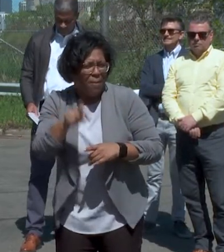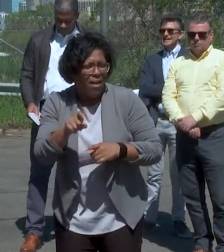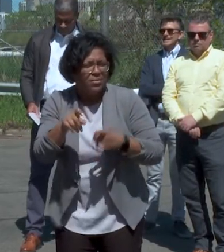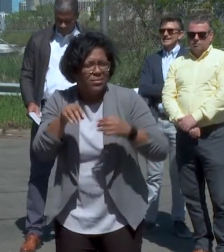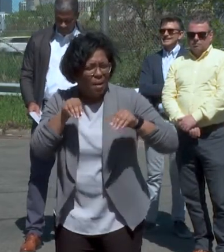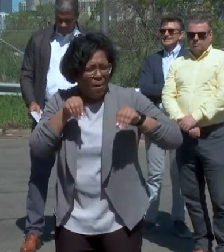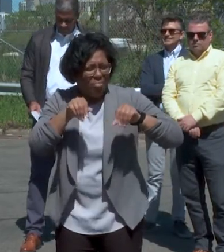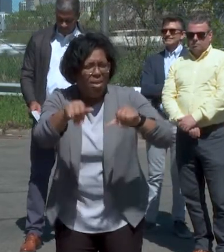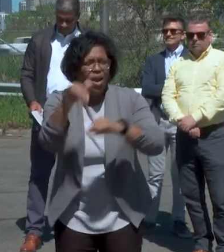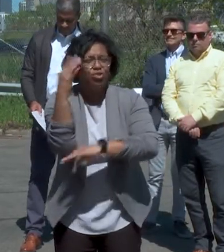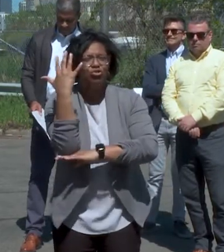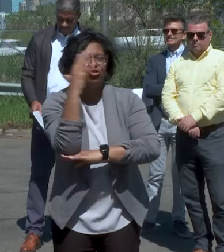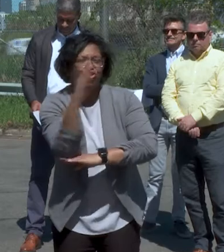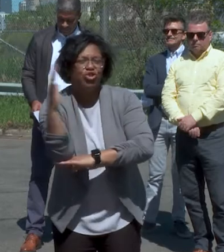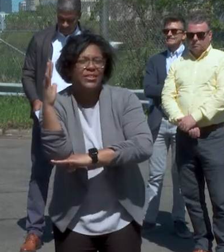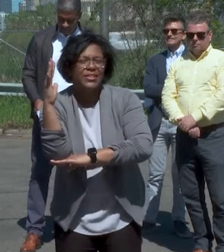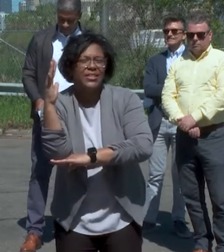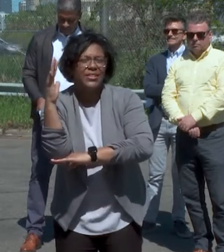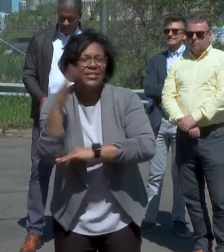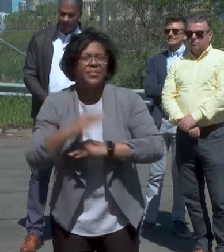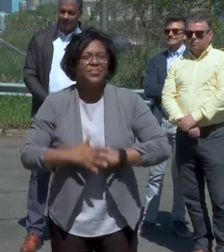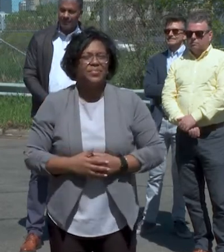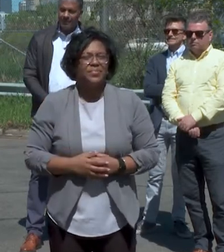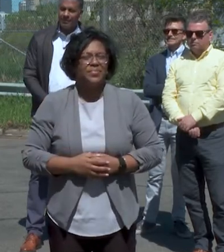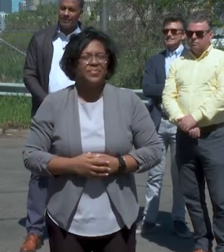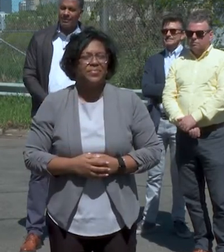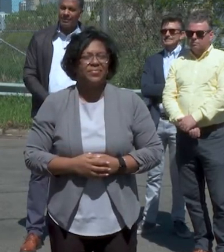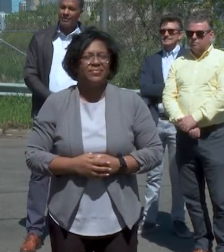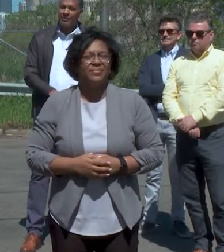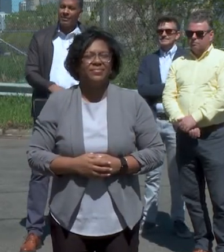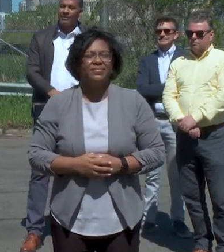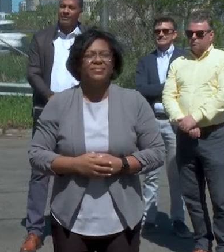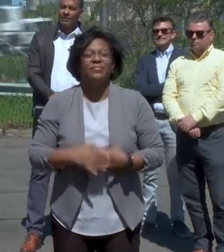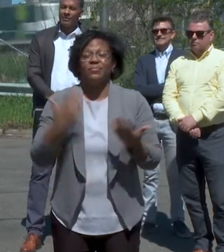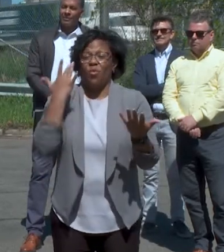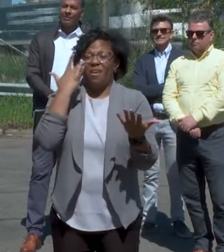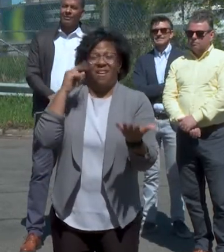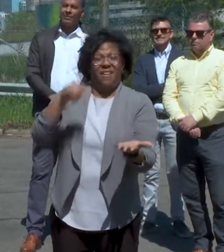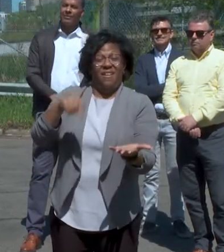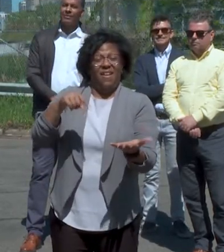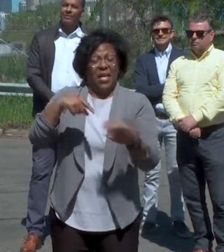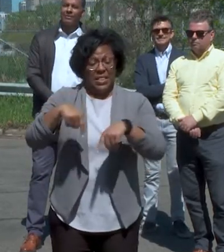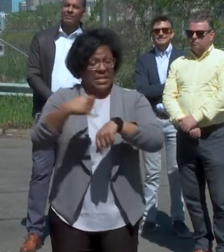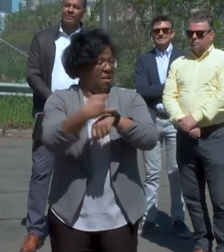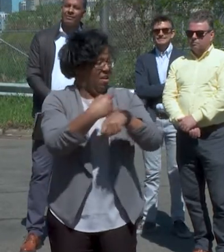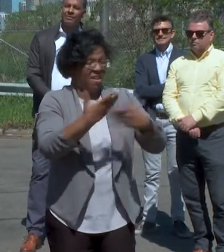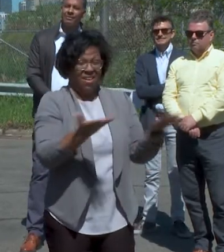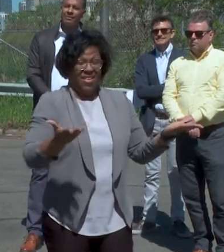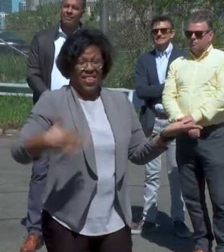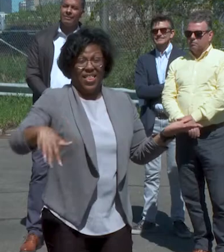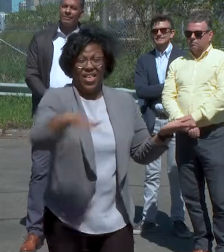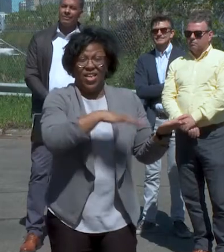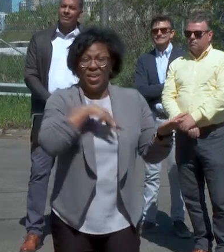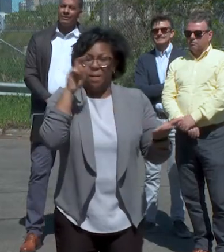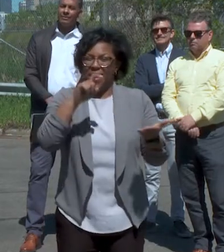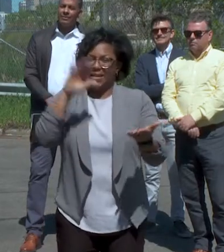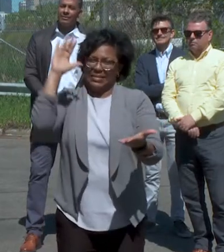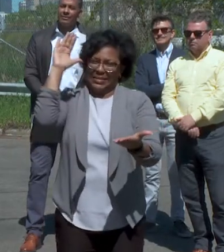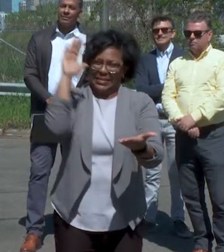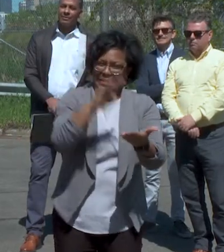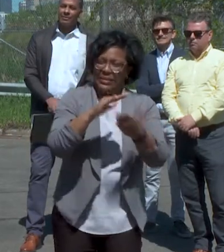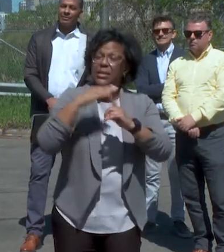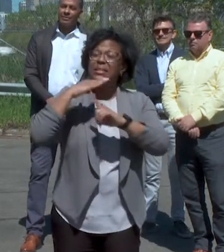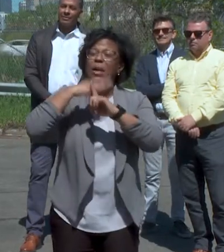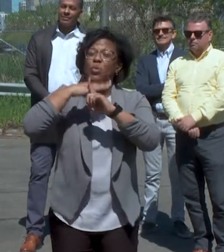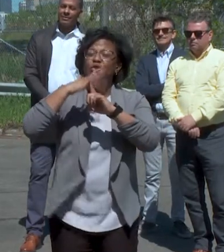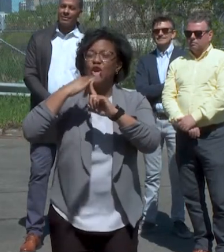pollution, to offset our heat island effects, and ensure that Minneapolis neighborhoods provide a healthy environment for all